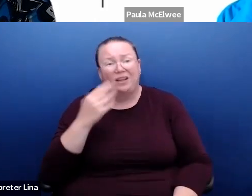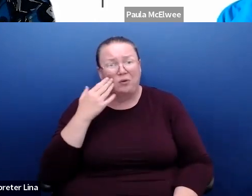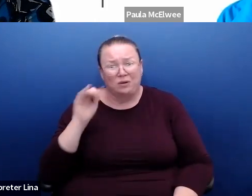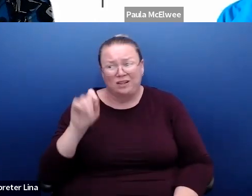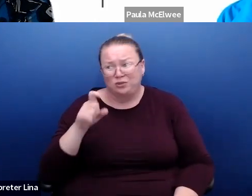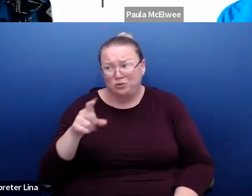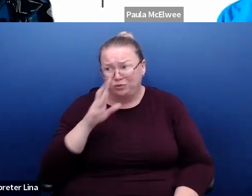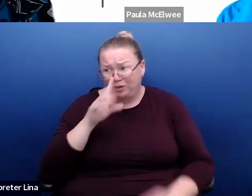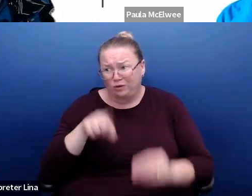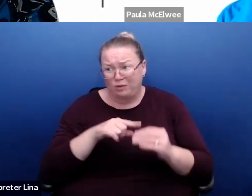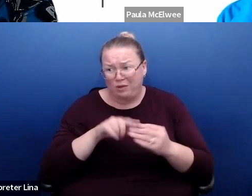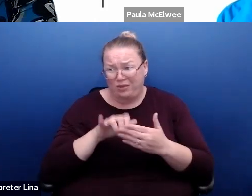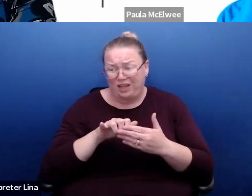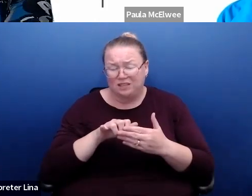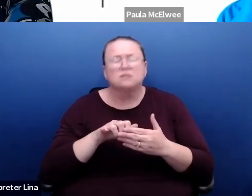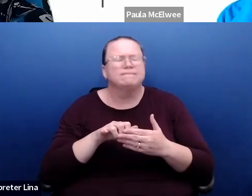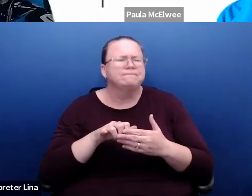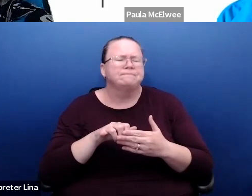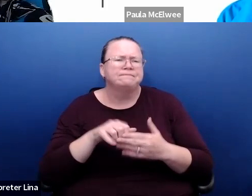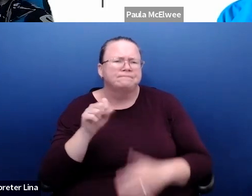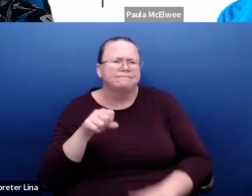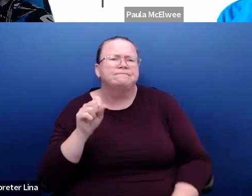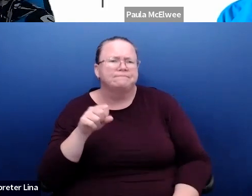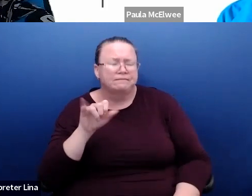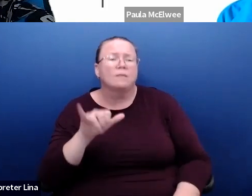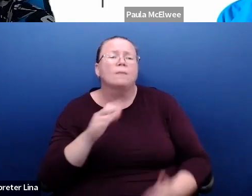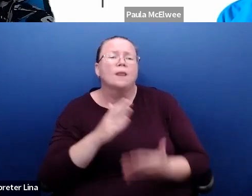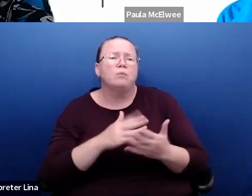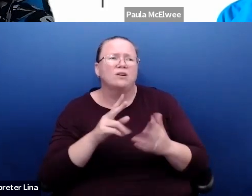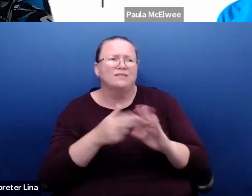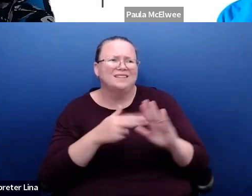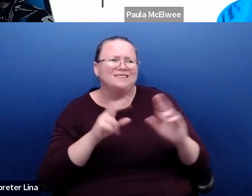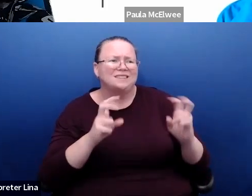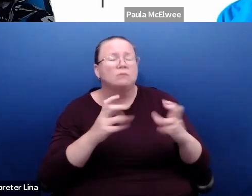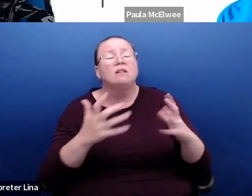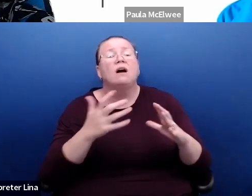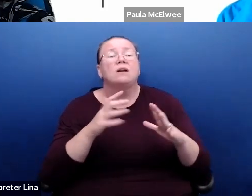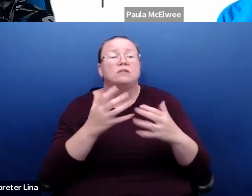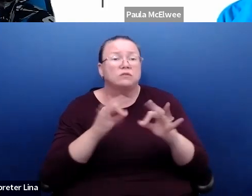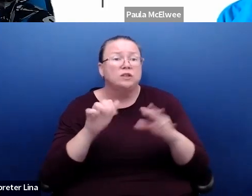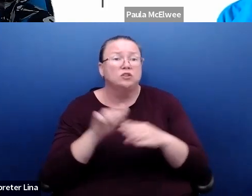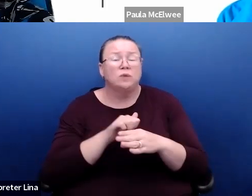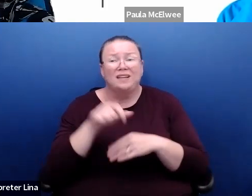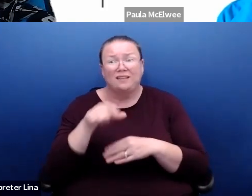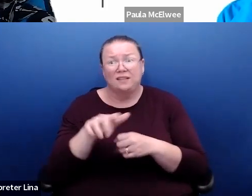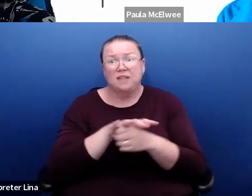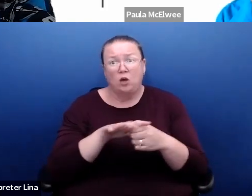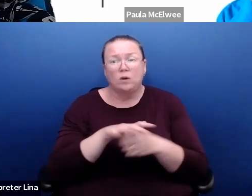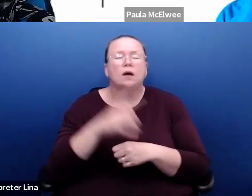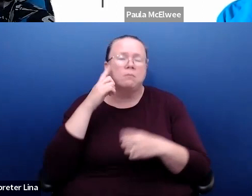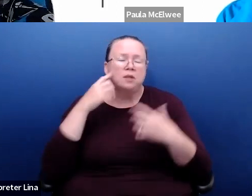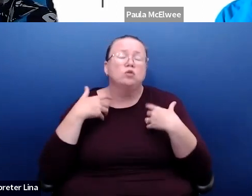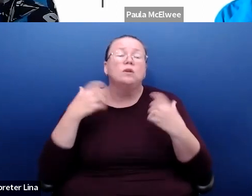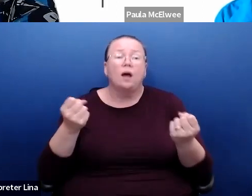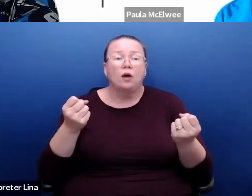speak to that a little bit, but. Sure, yeah, so that's part of the stigma stuff. There's a lot of free trainings in this area. So like the Mental Health